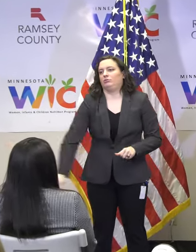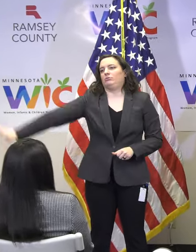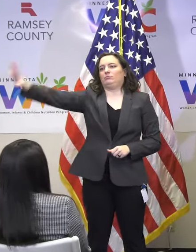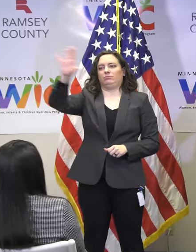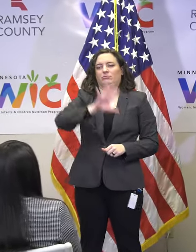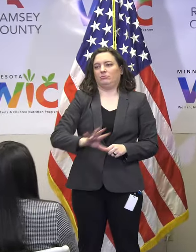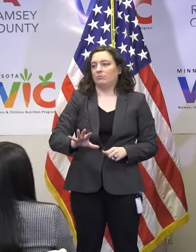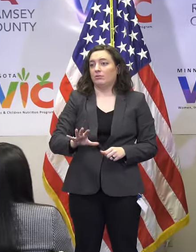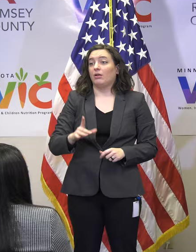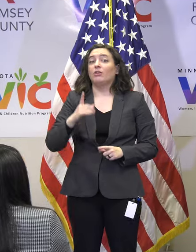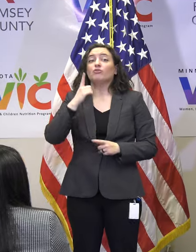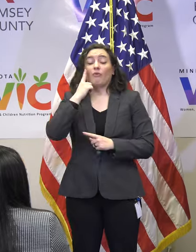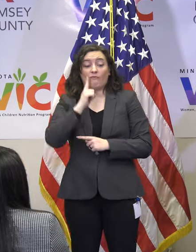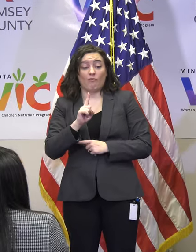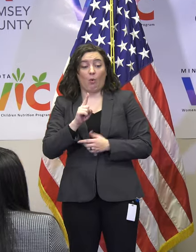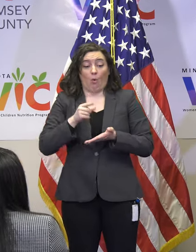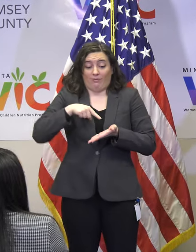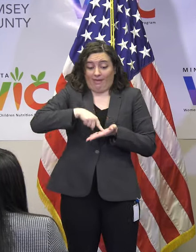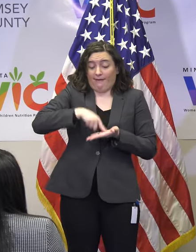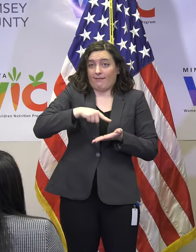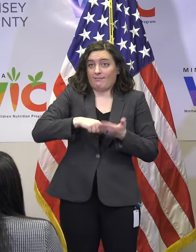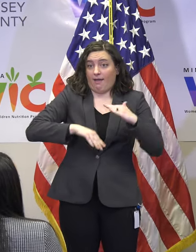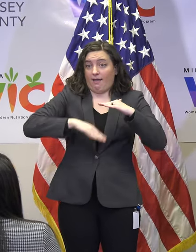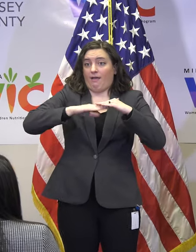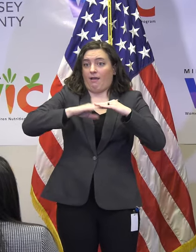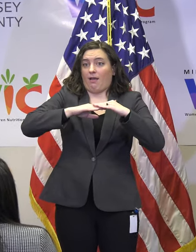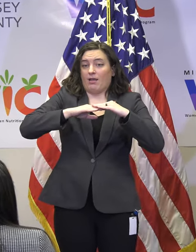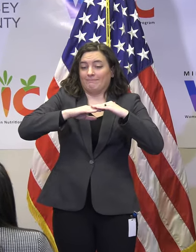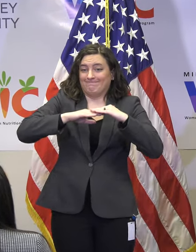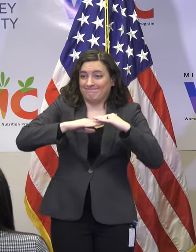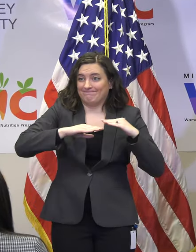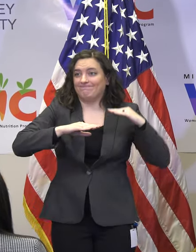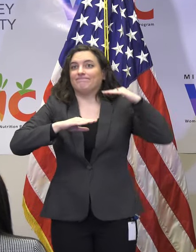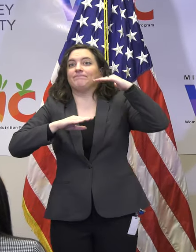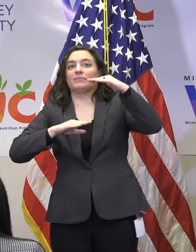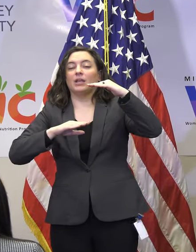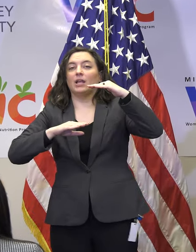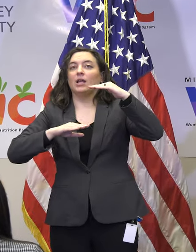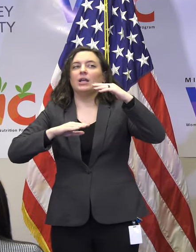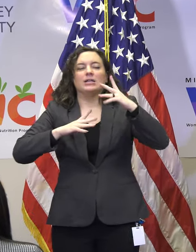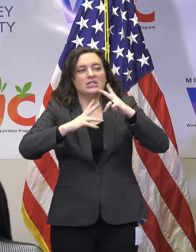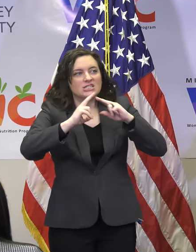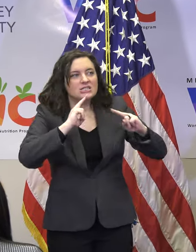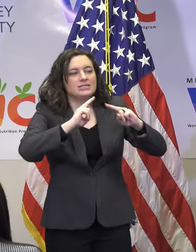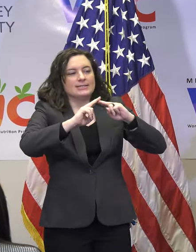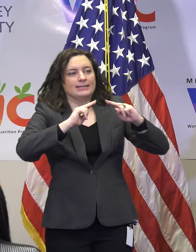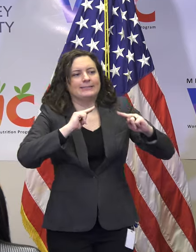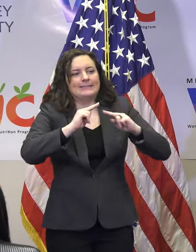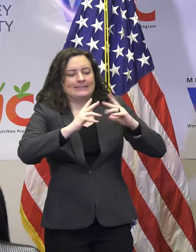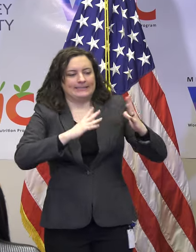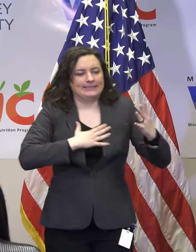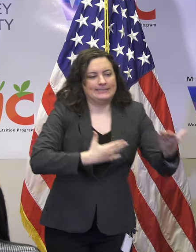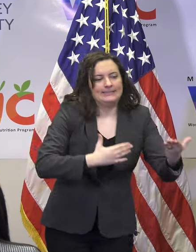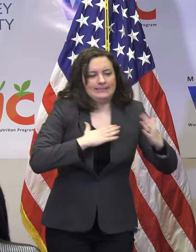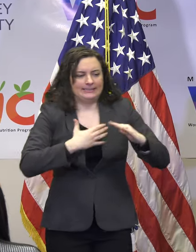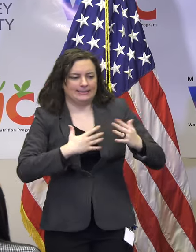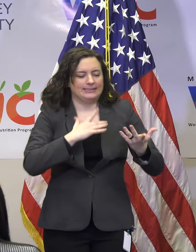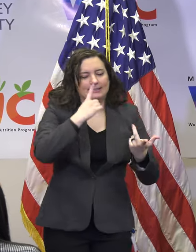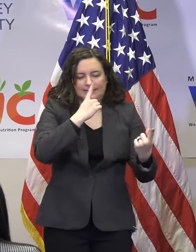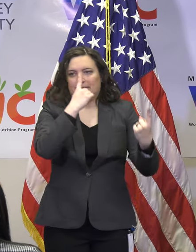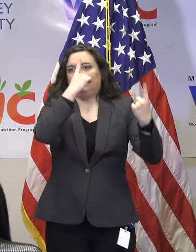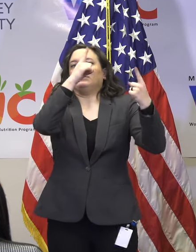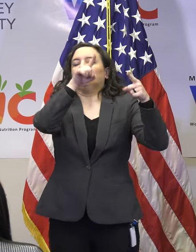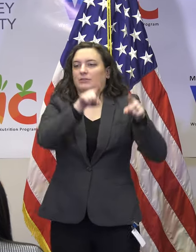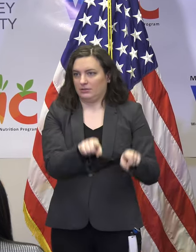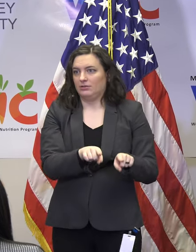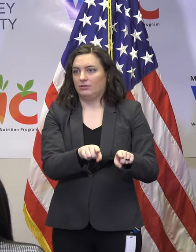to get the debt ceiling resolved, decisions were made and commitments were made to, in fact,